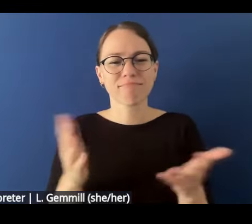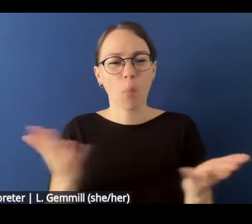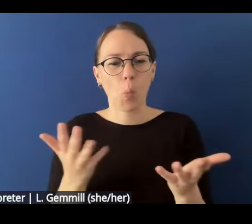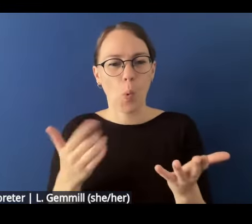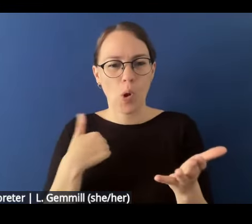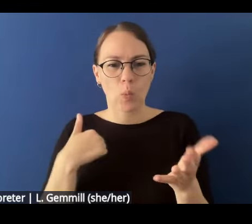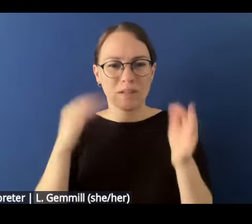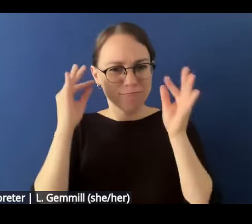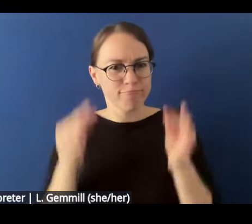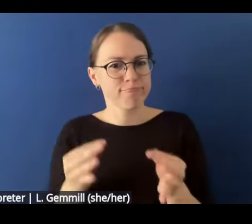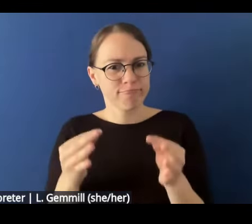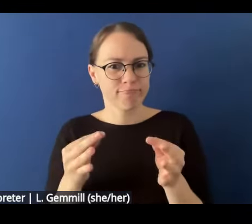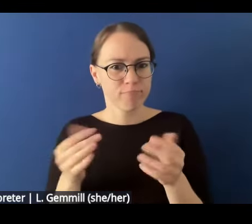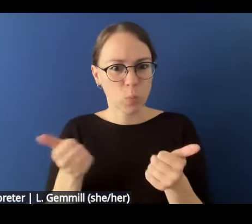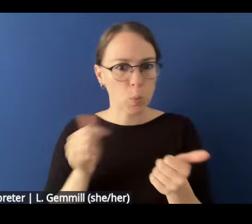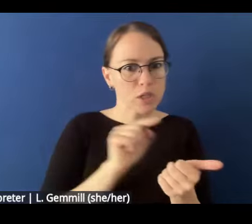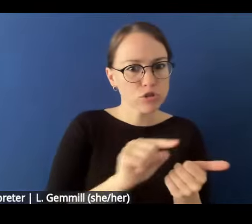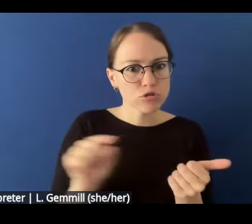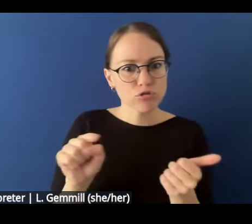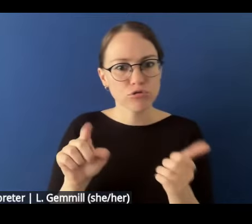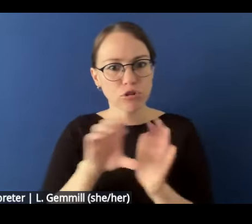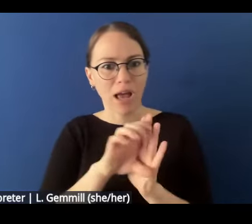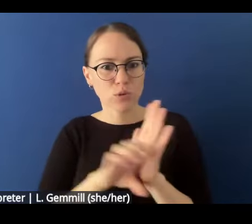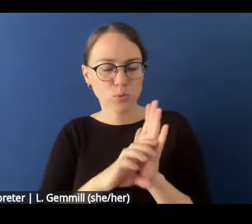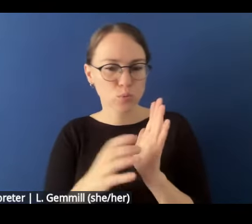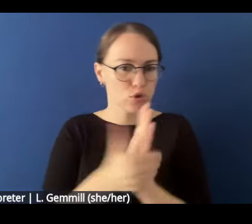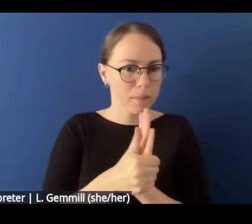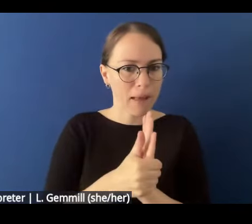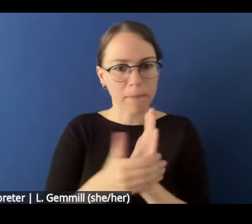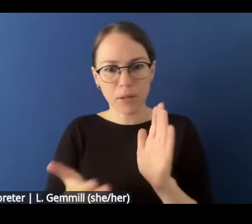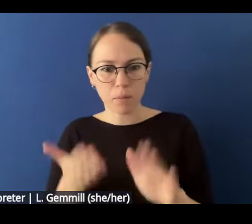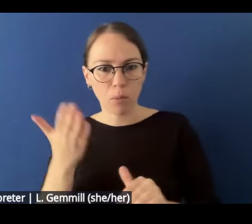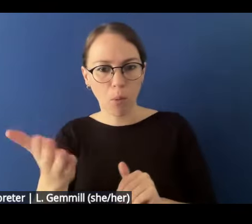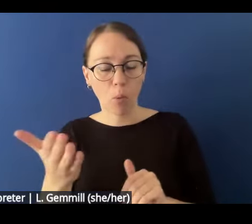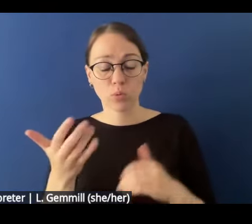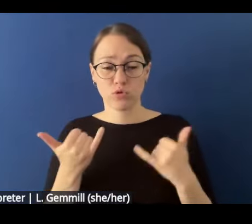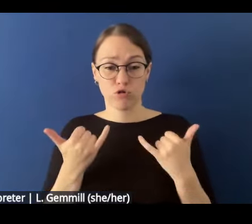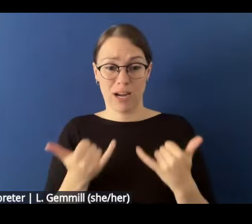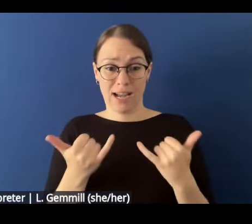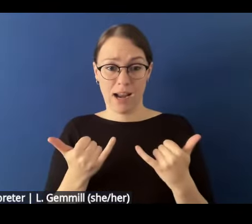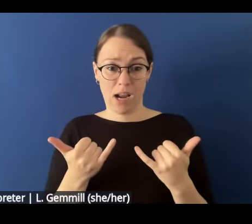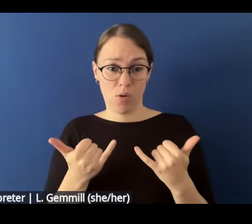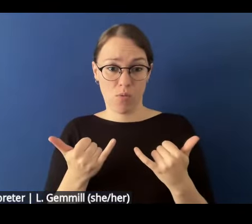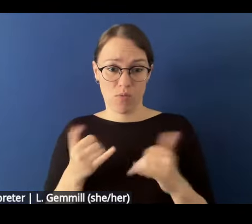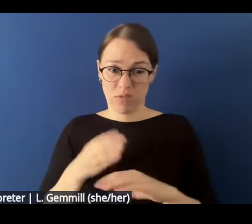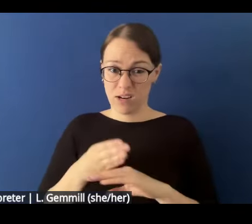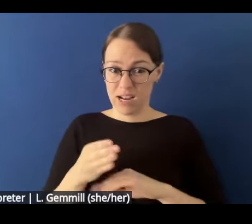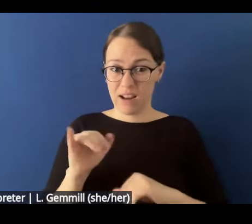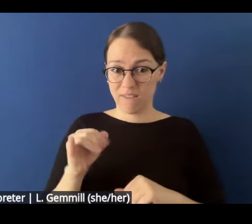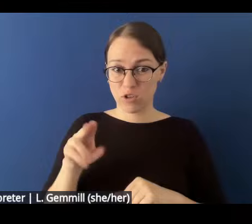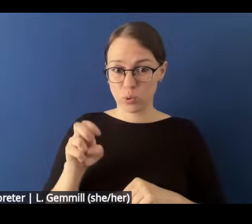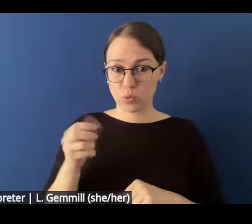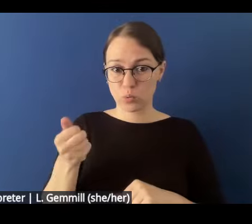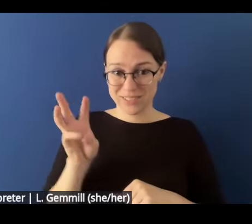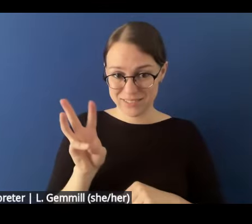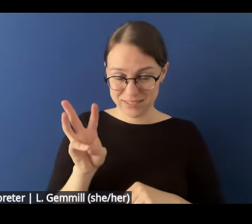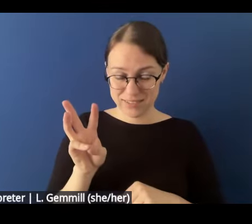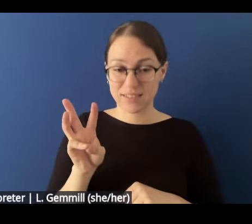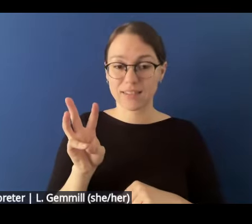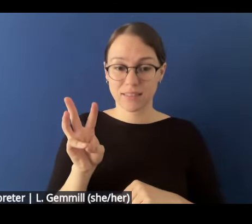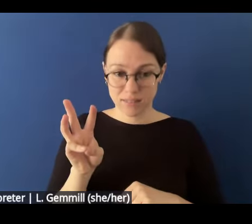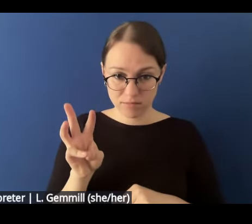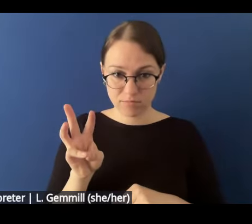board. The constitutional amendment before the board after June 16th was a constitutional amendment that